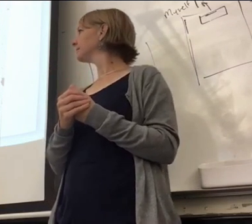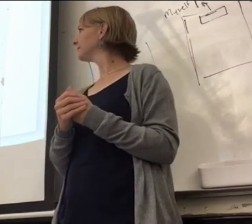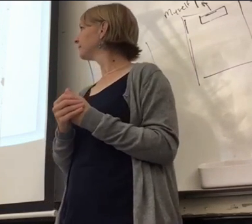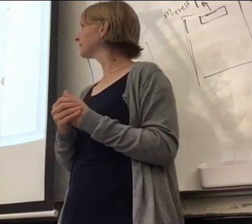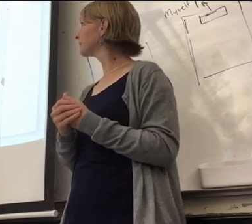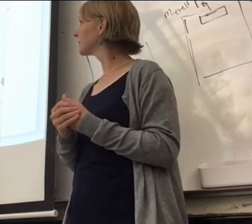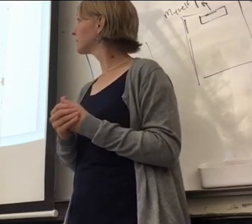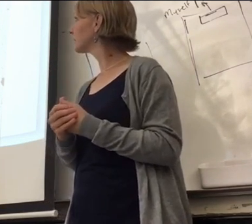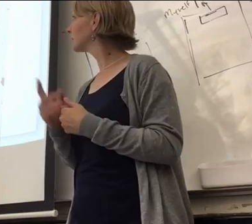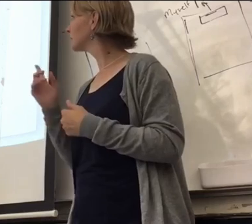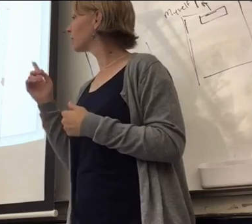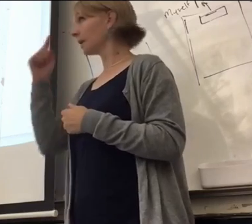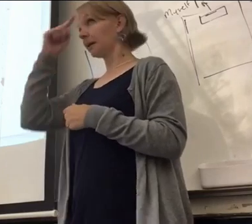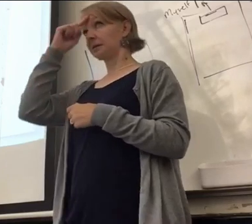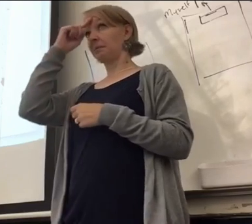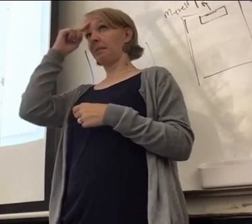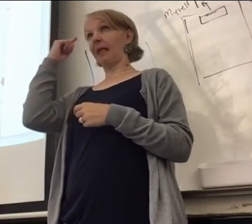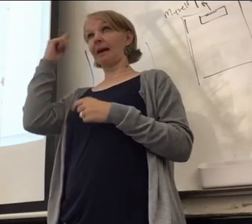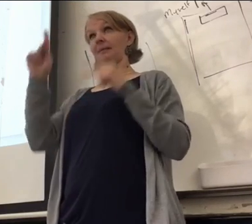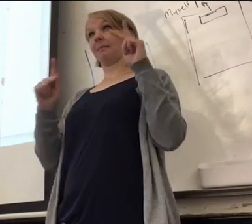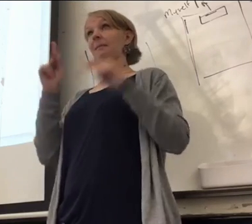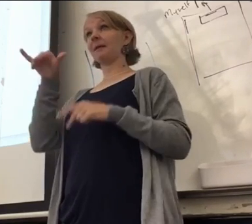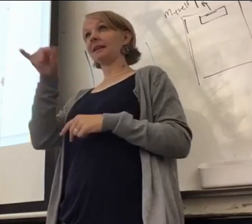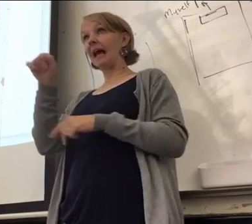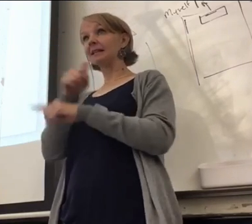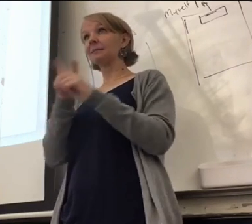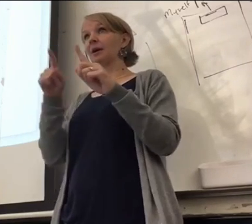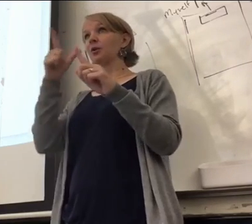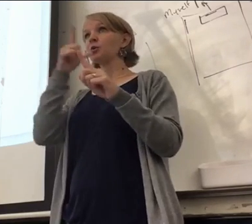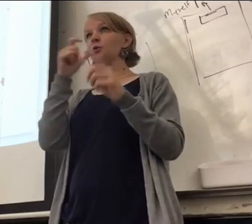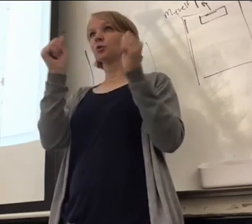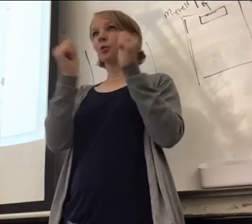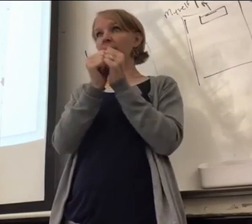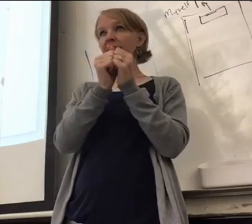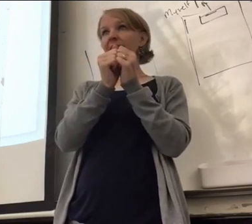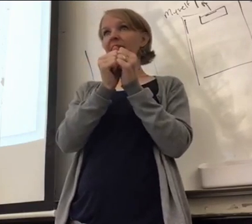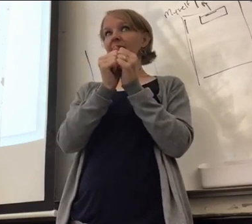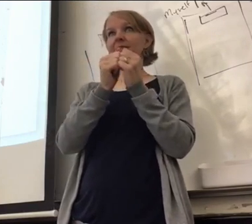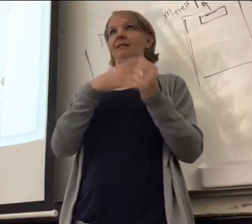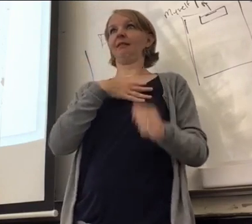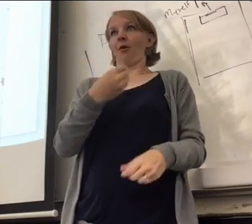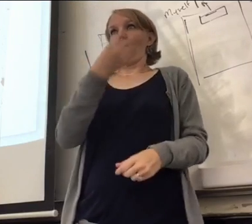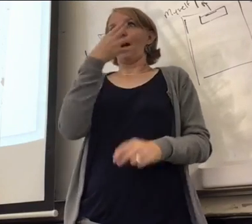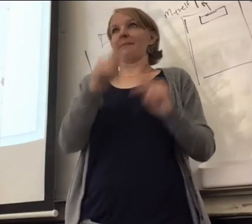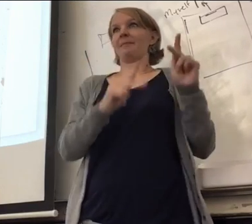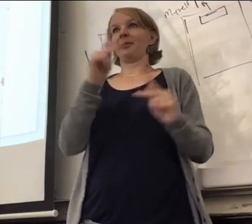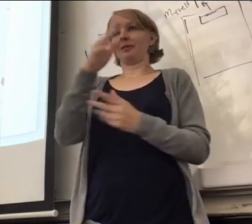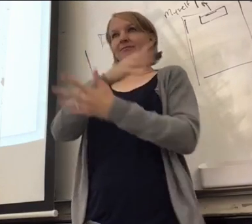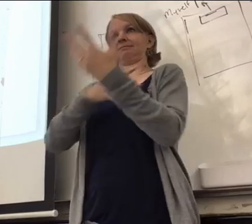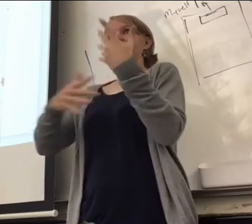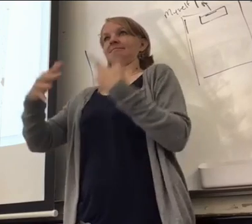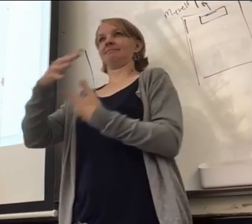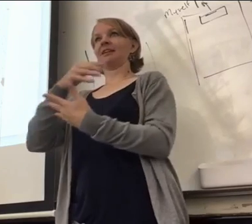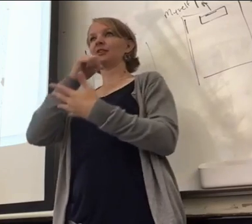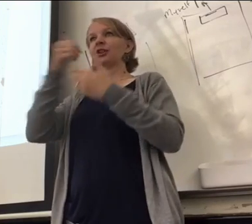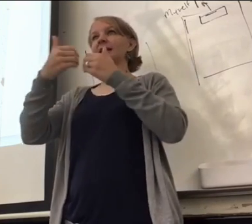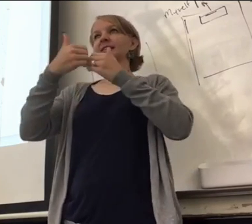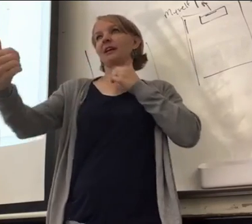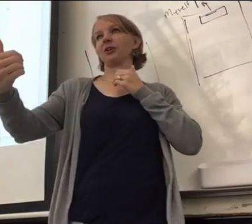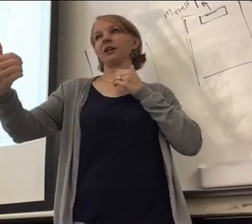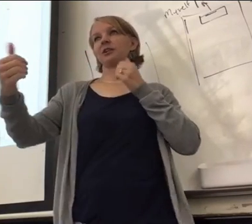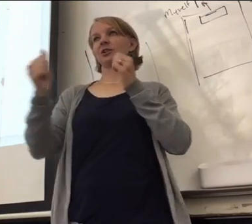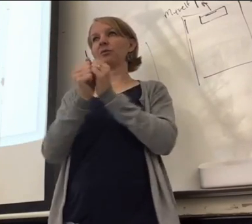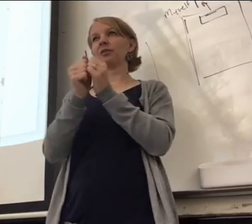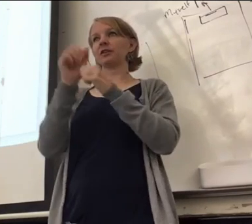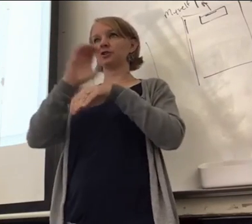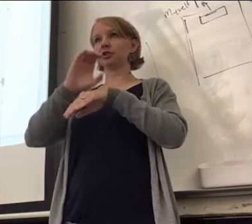You guys, so there's black people, yes, but then who's with those black people? White people, right? Do you guys see how there's not segregation in the